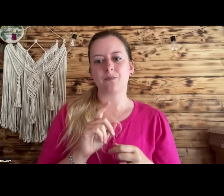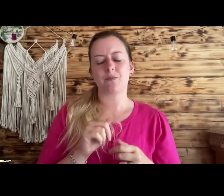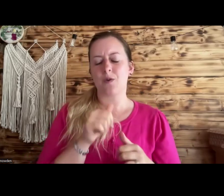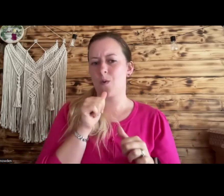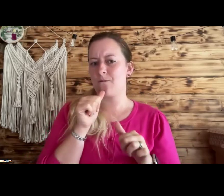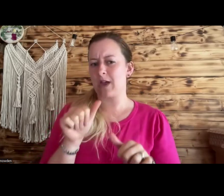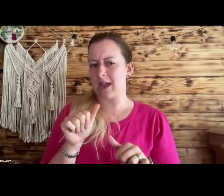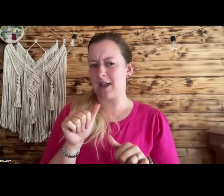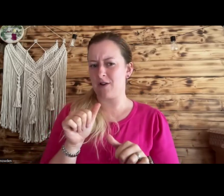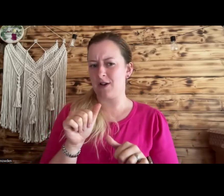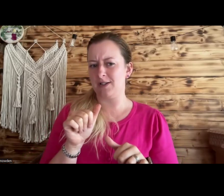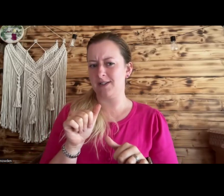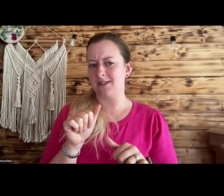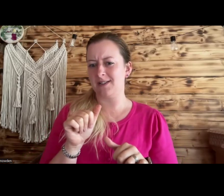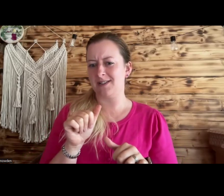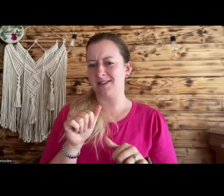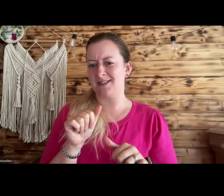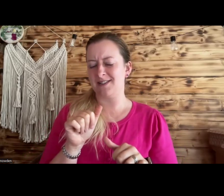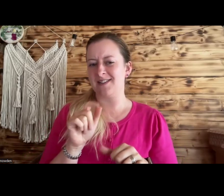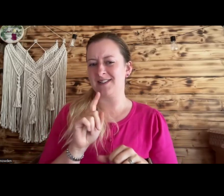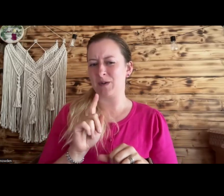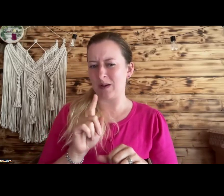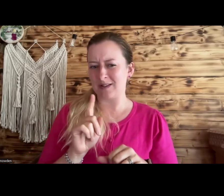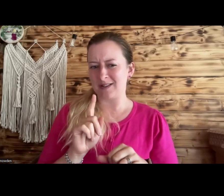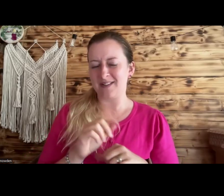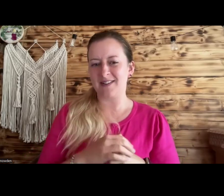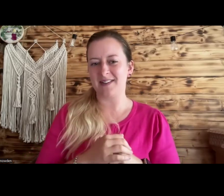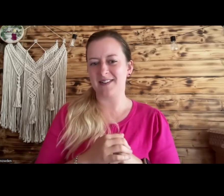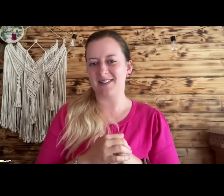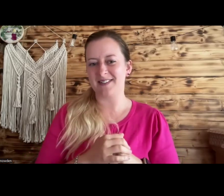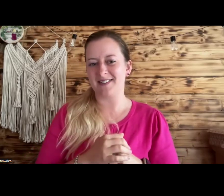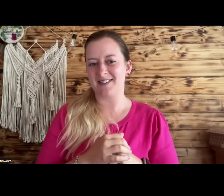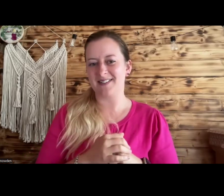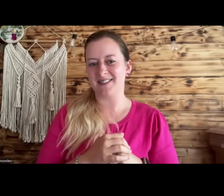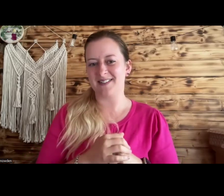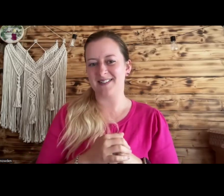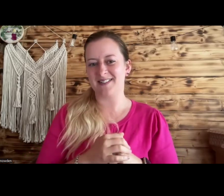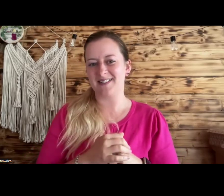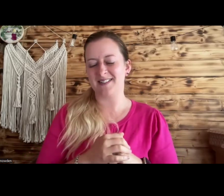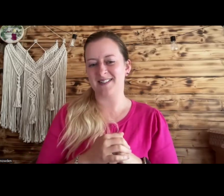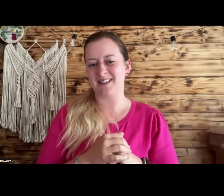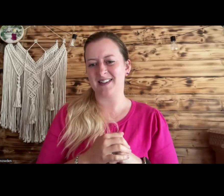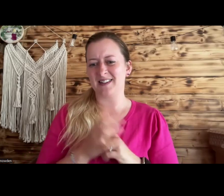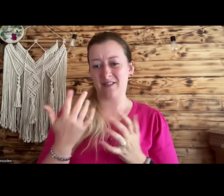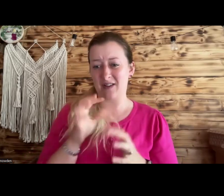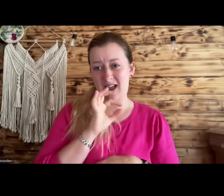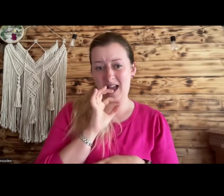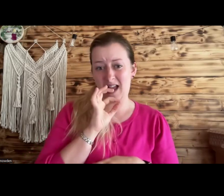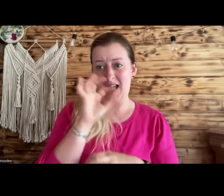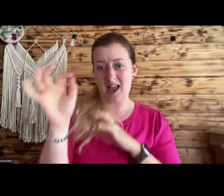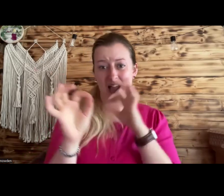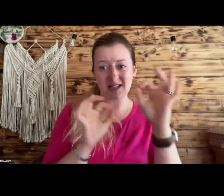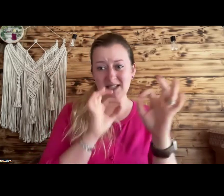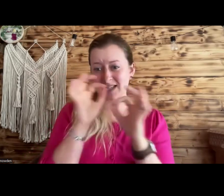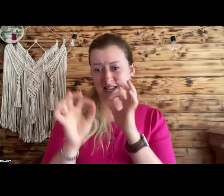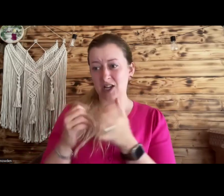but you're not 100% sure what to do with it, is, while asking in the group is brilliant. That's what we're here for. Pinterest.